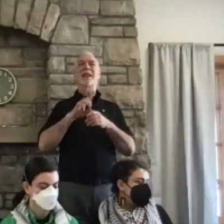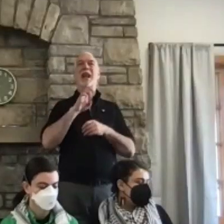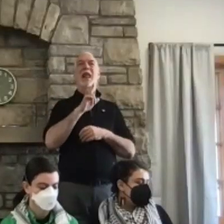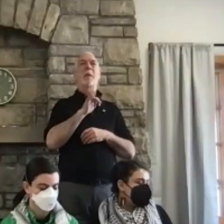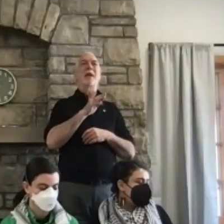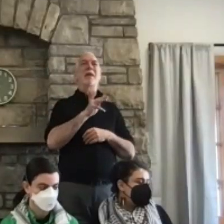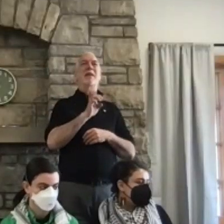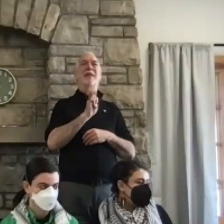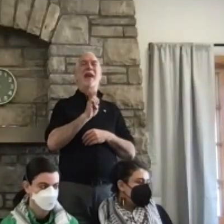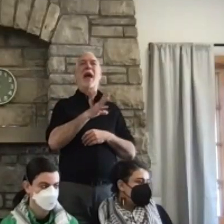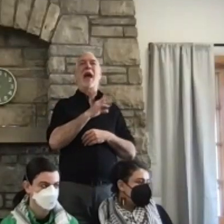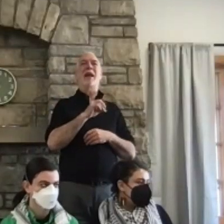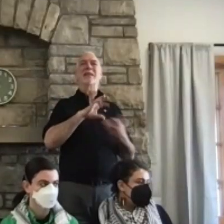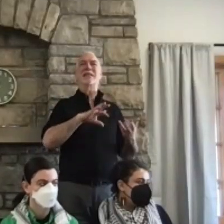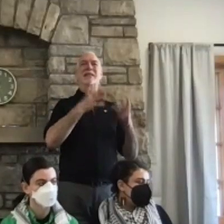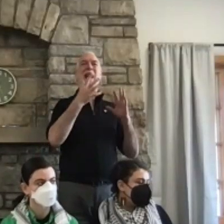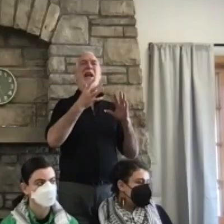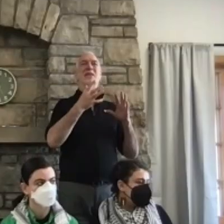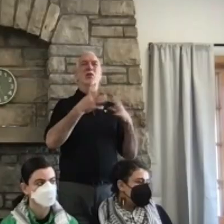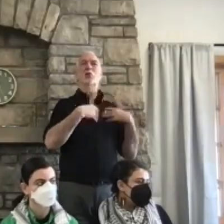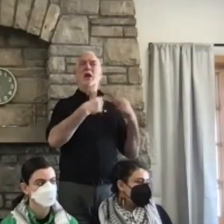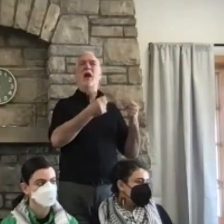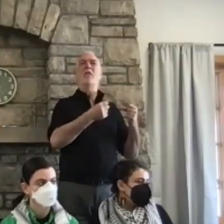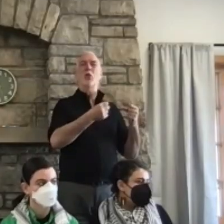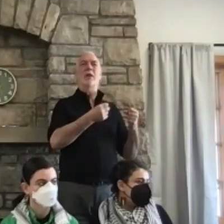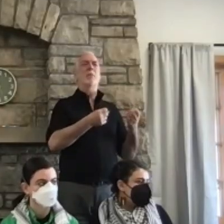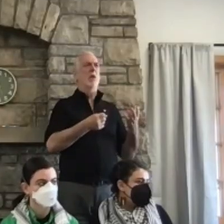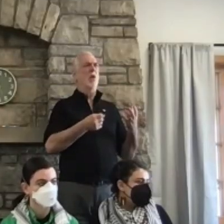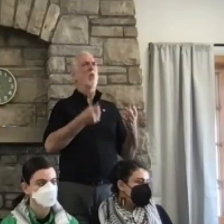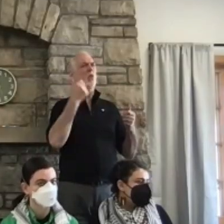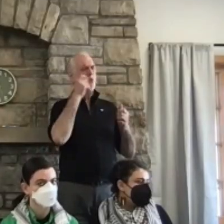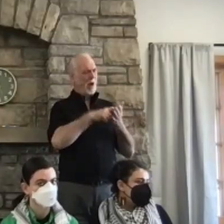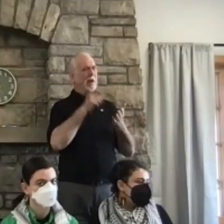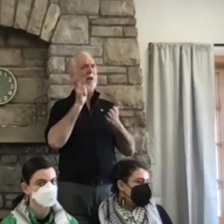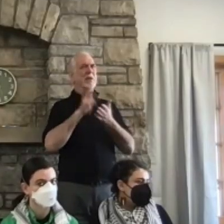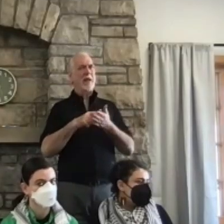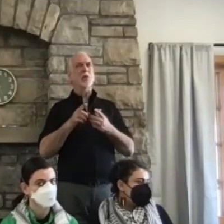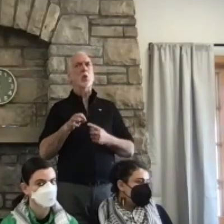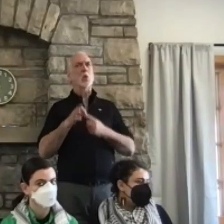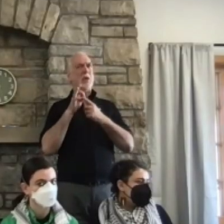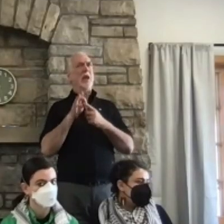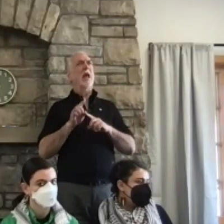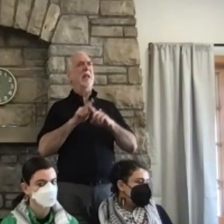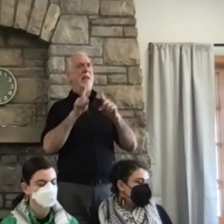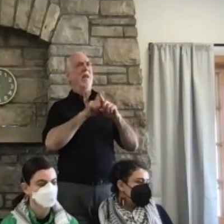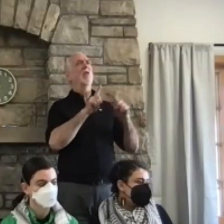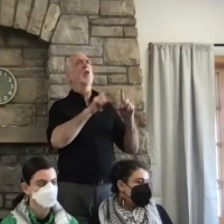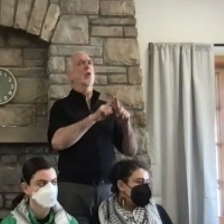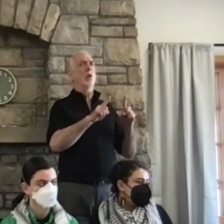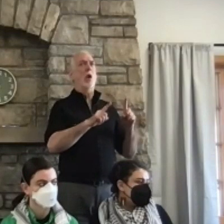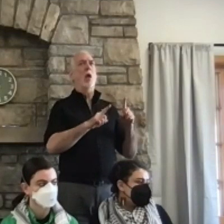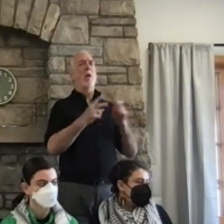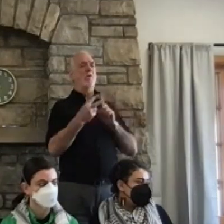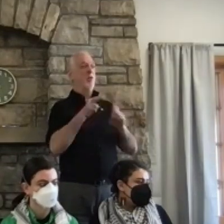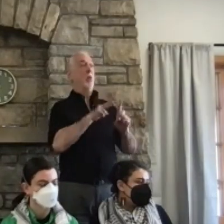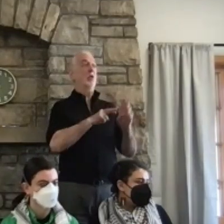funding disabled-led climate justice initiatives that recognize the unique impacts of environmental racism and ableism,